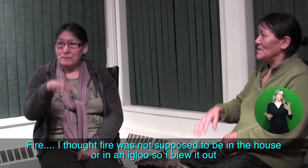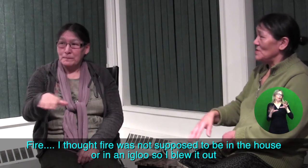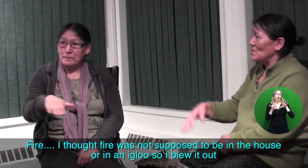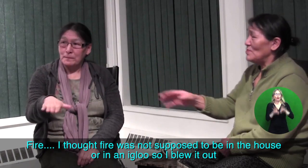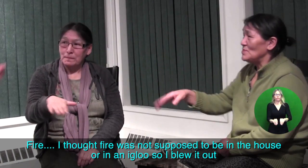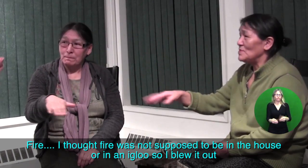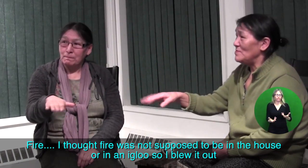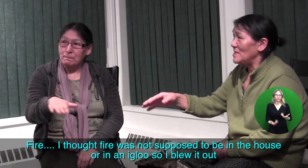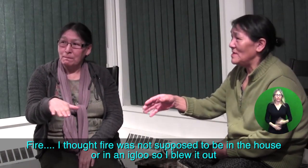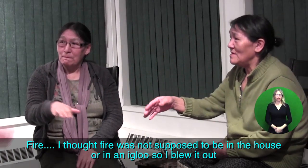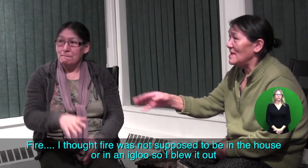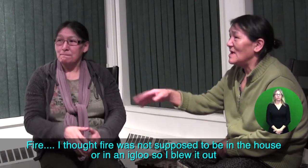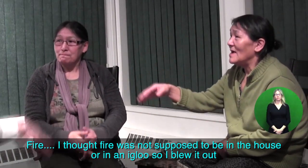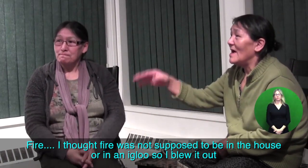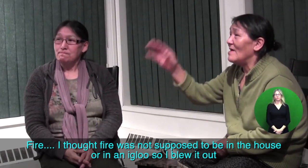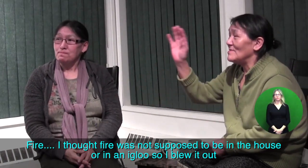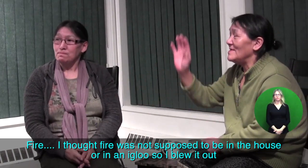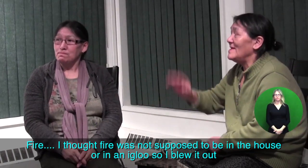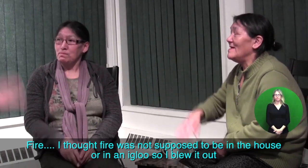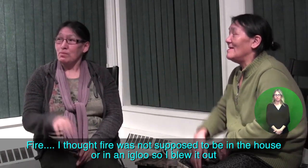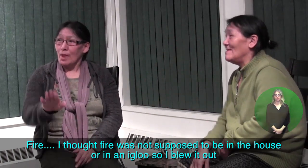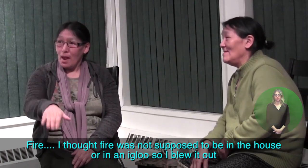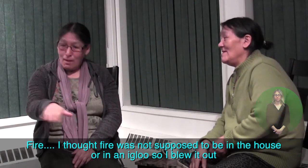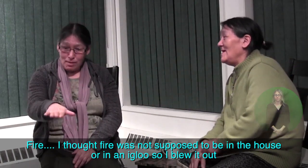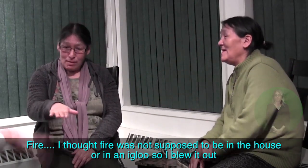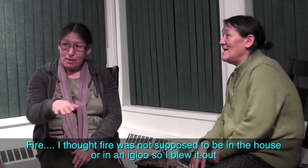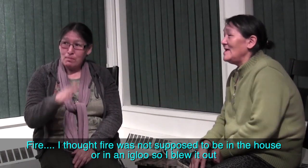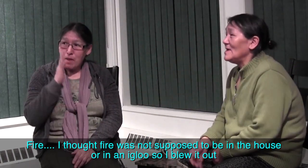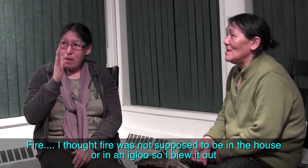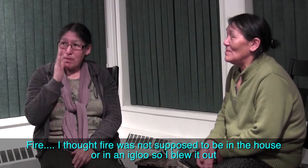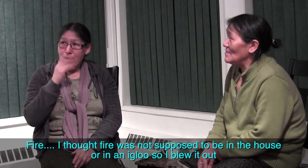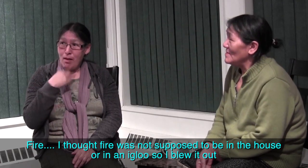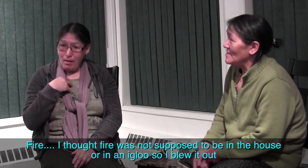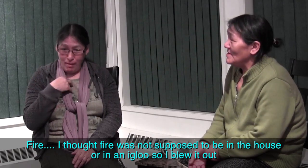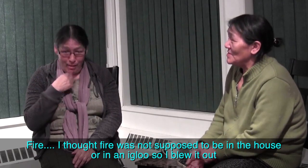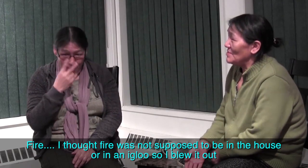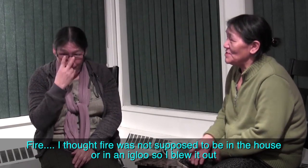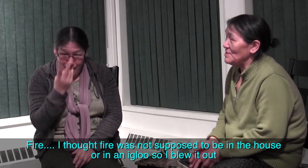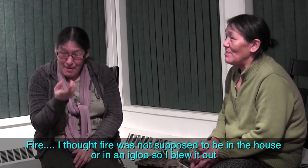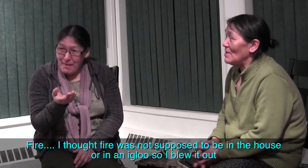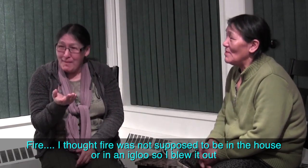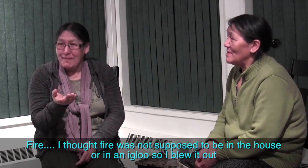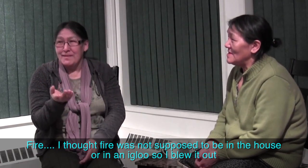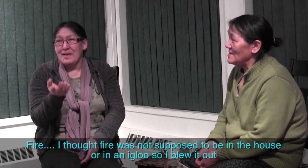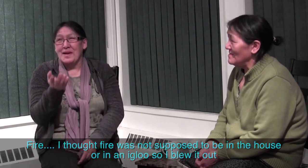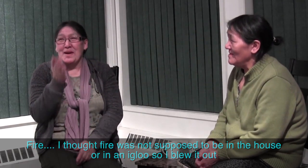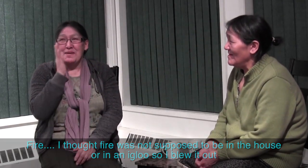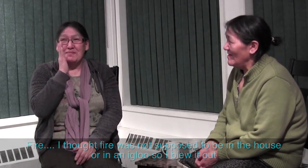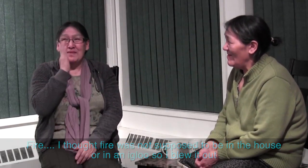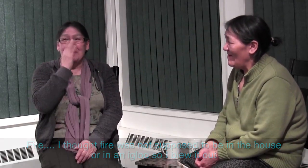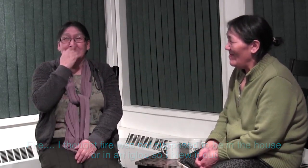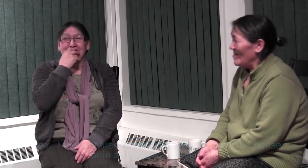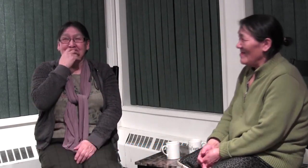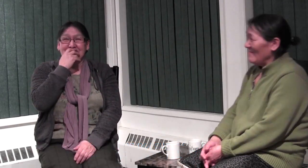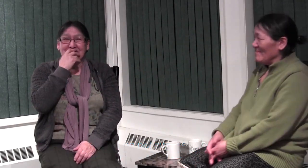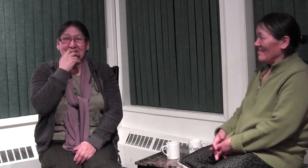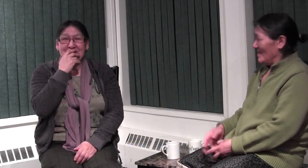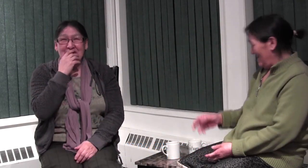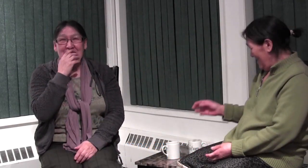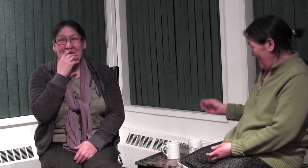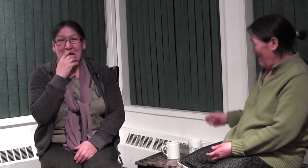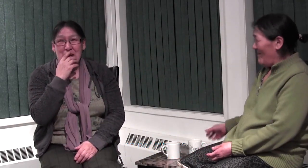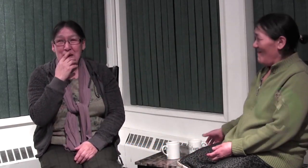fire wasn't supposed to be in so she blow it out. In an igloo. So she blow it.